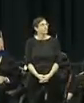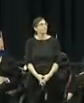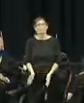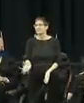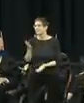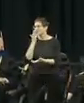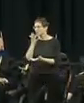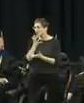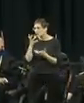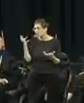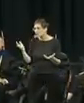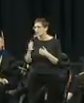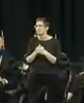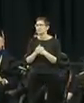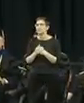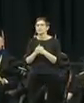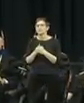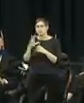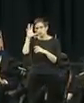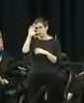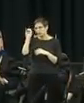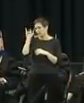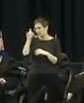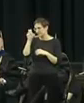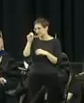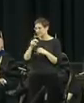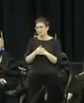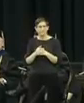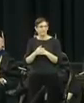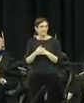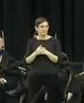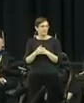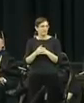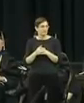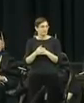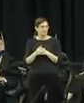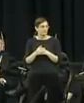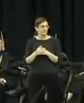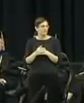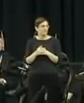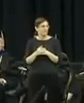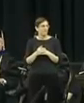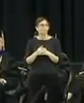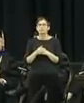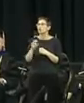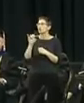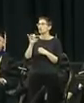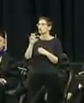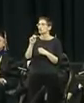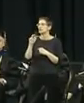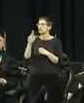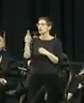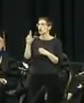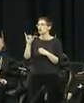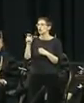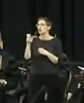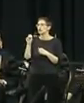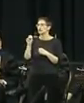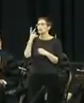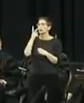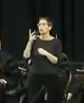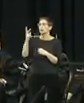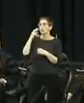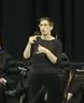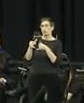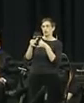Thank you very much, President Mason. The Ernest R. Johnson Memorial Prize,